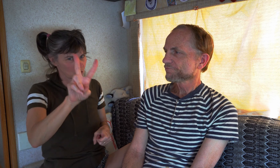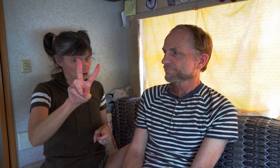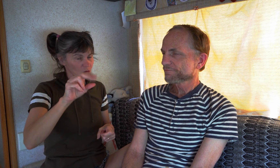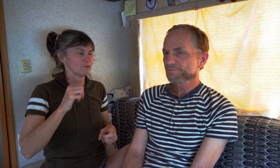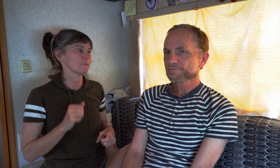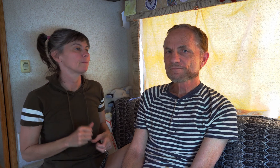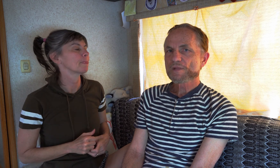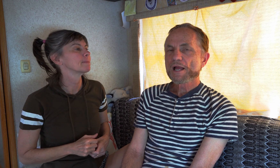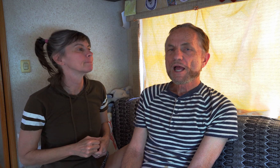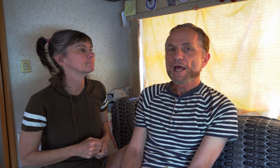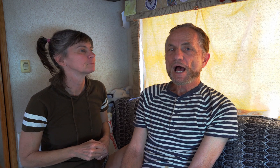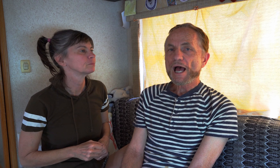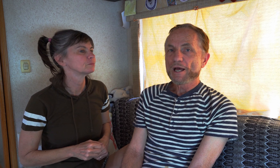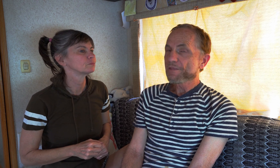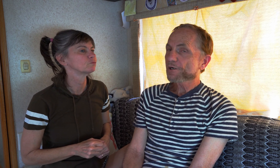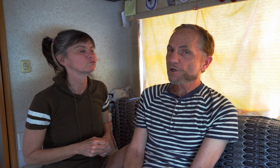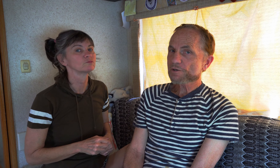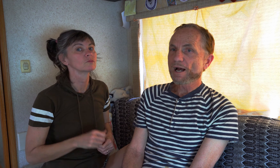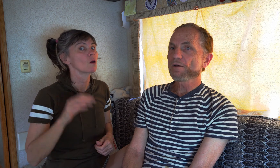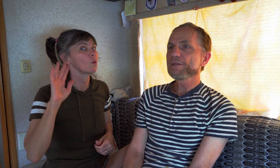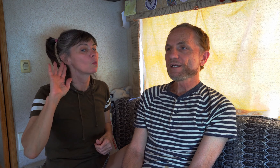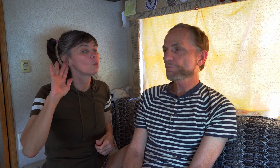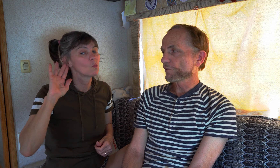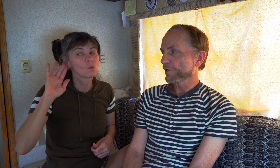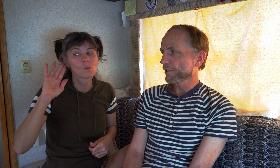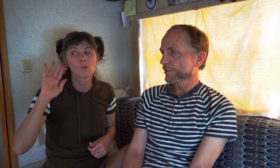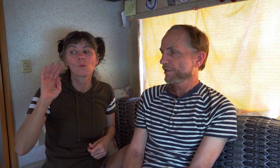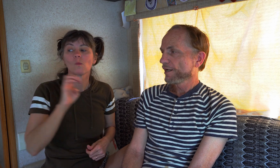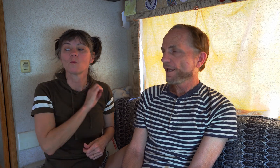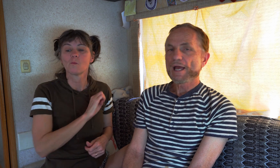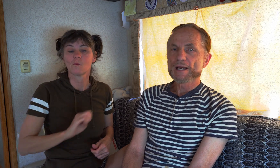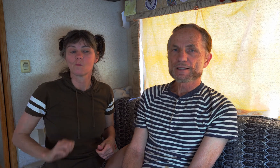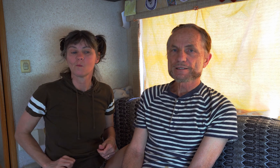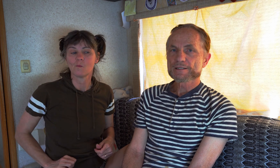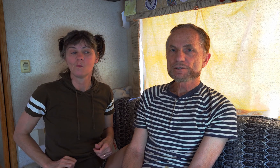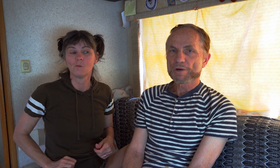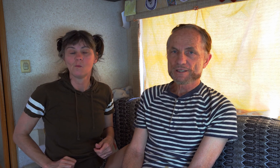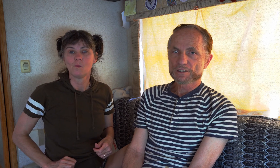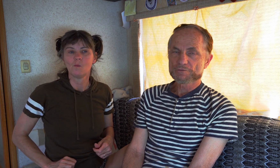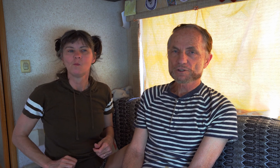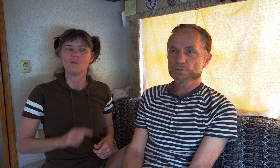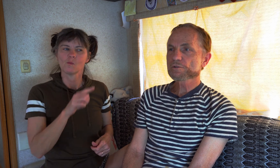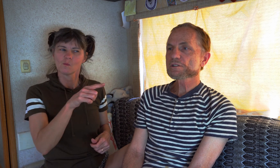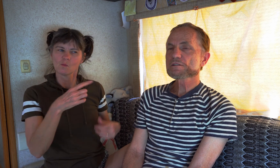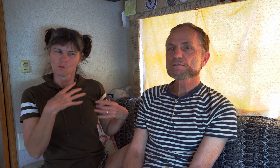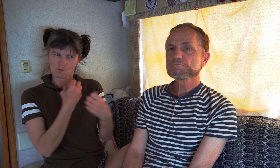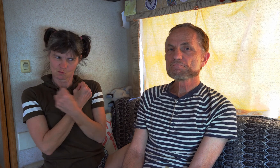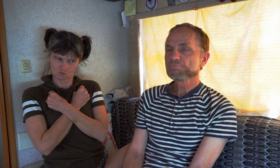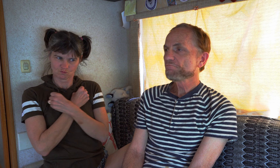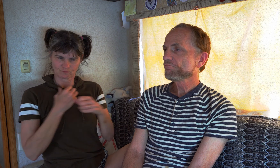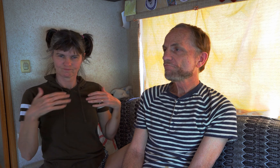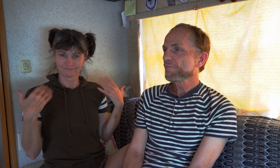tricksters. There's two of them. And they heard about the emperor and the way he loved clothes,